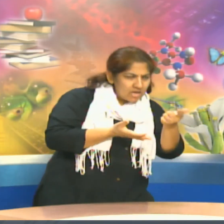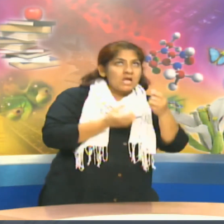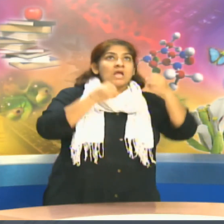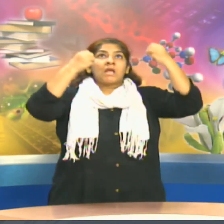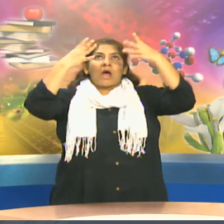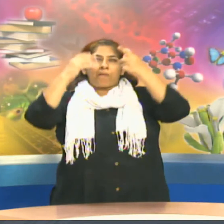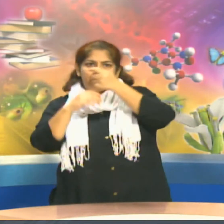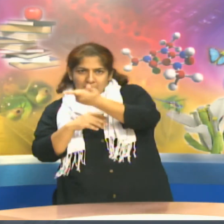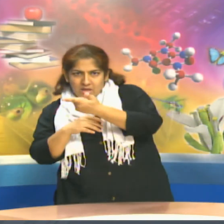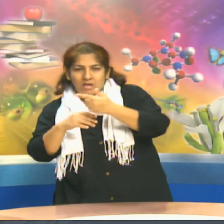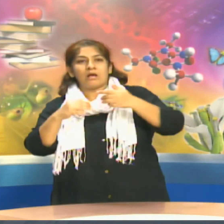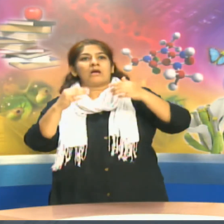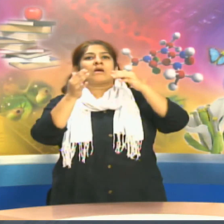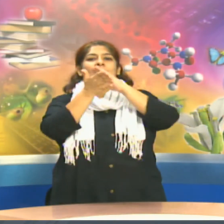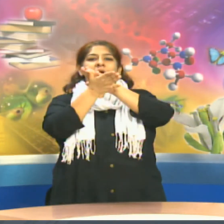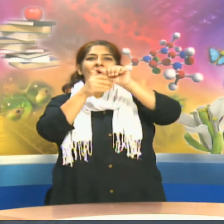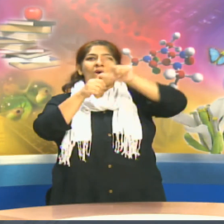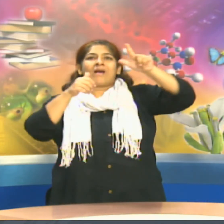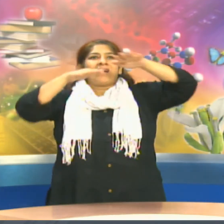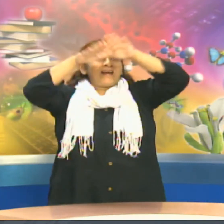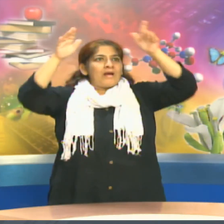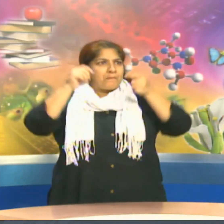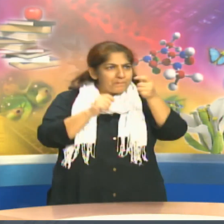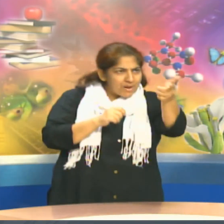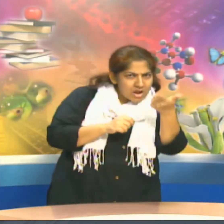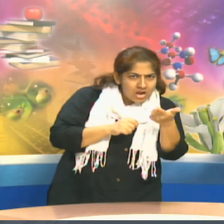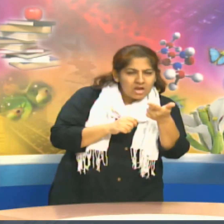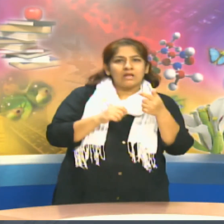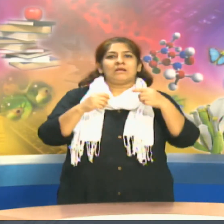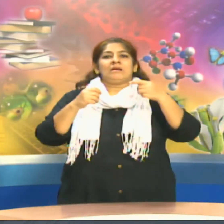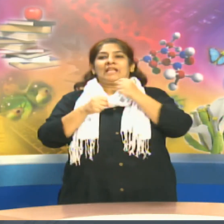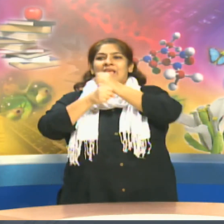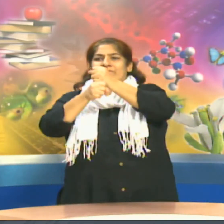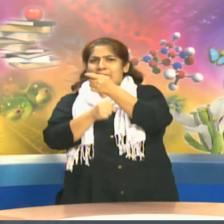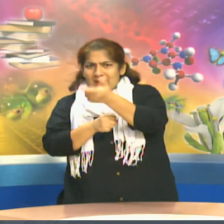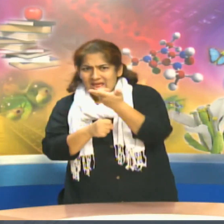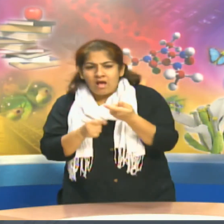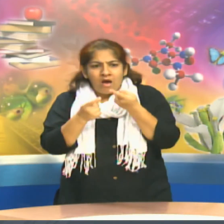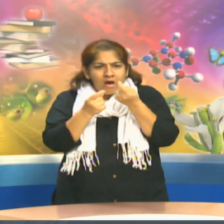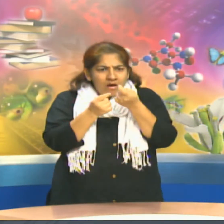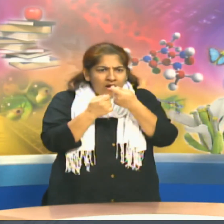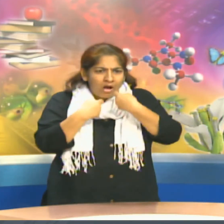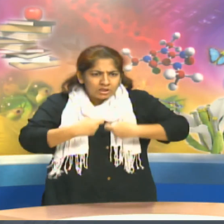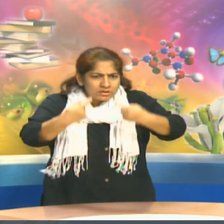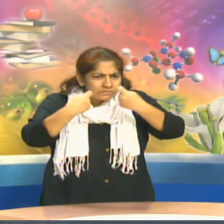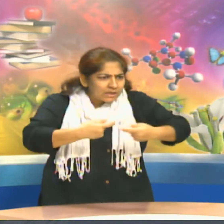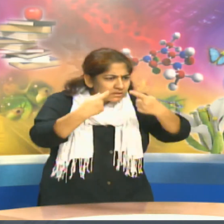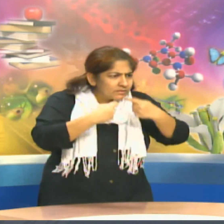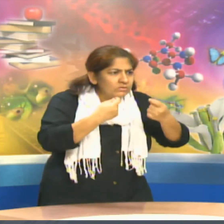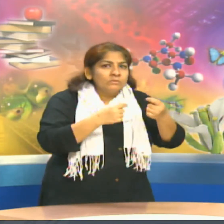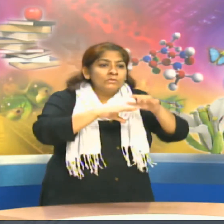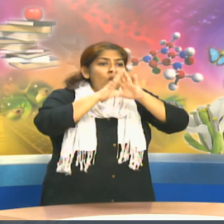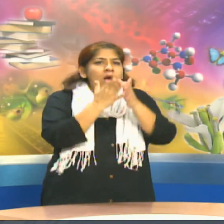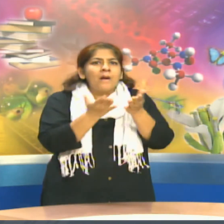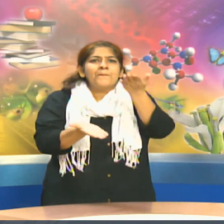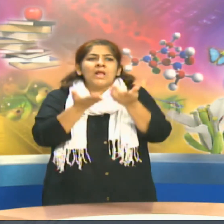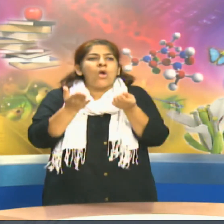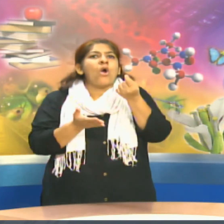money, we have to buy food, we have to pay money for electricity, we have to pay for different works, there is